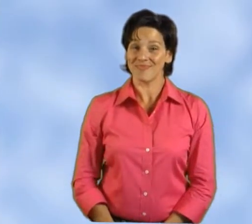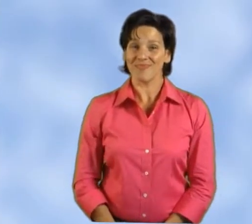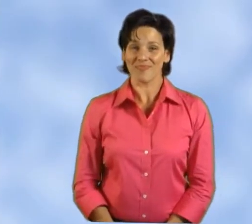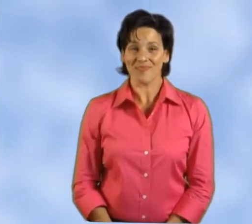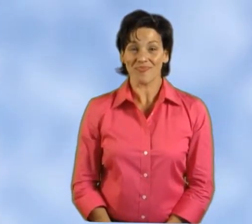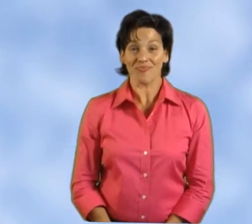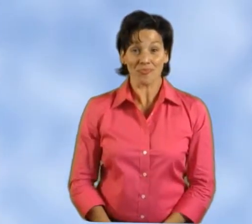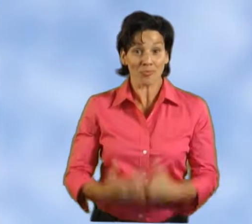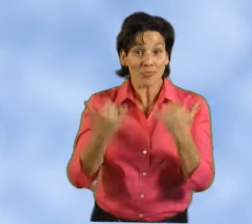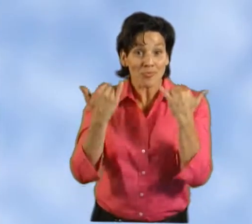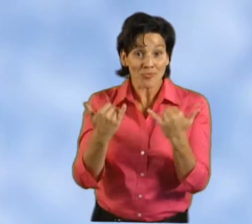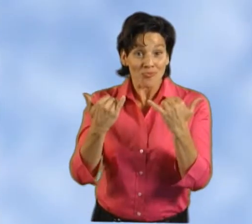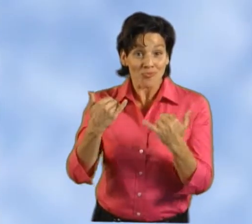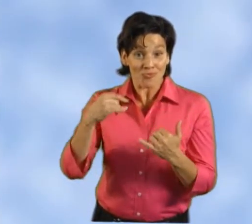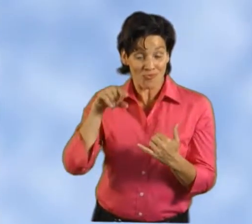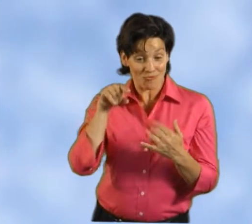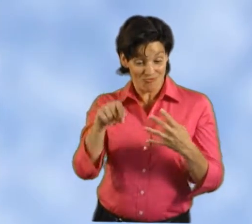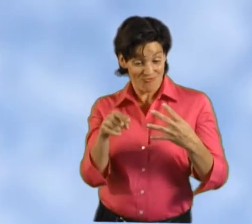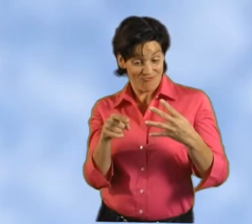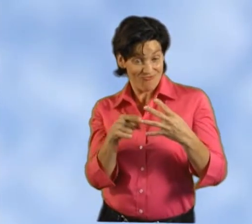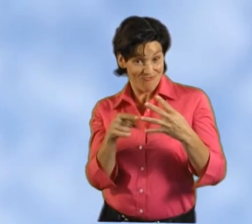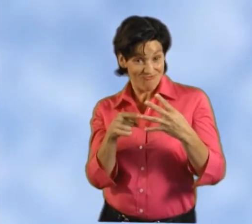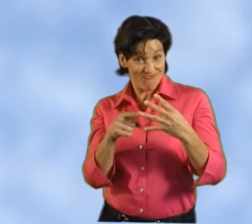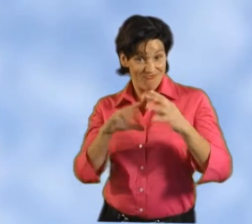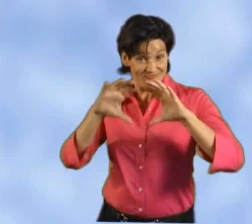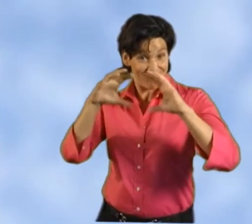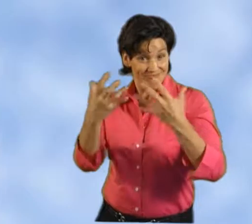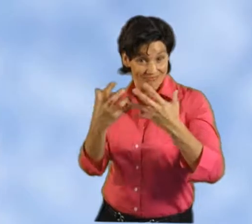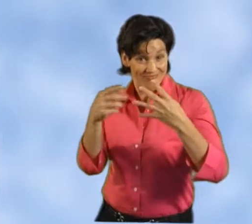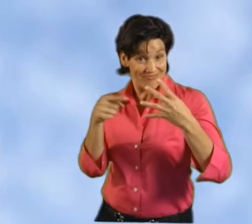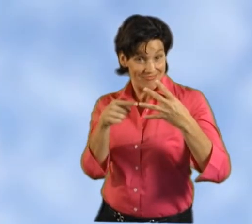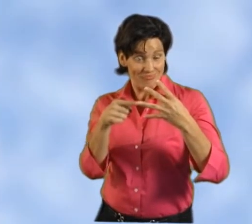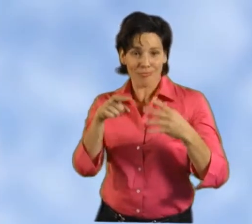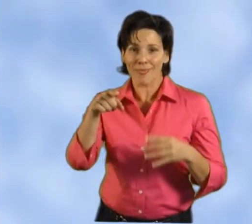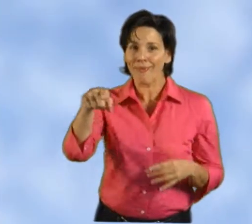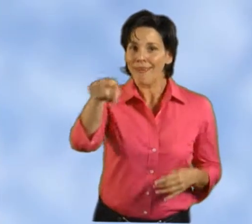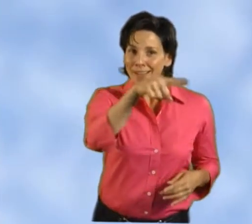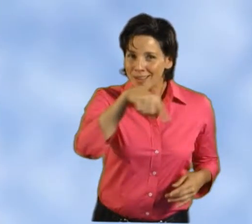And Chapter 1 explains the best ways to do so